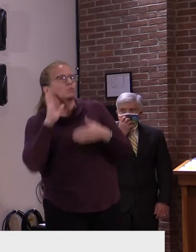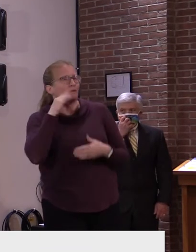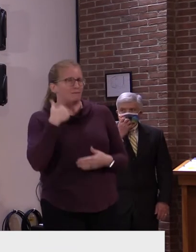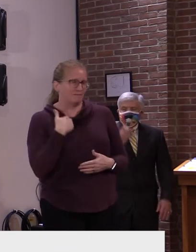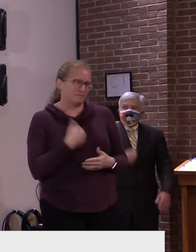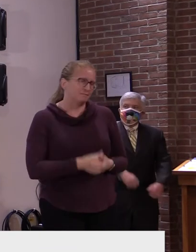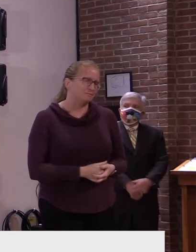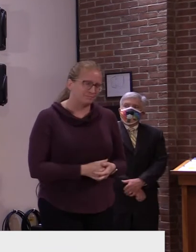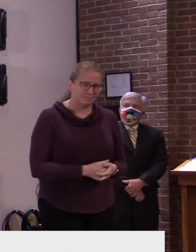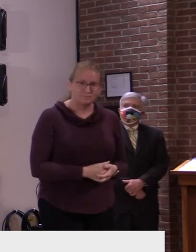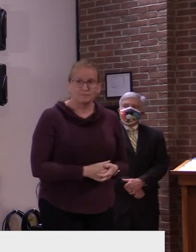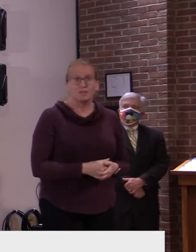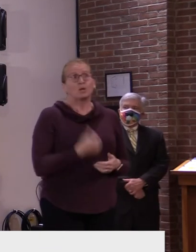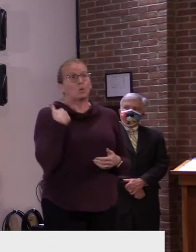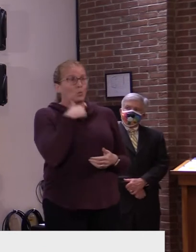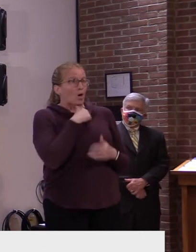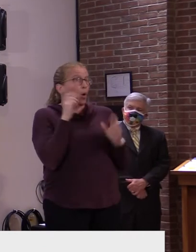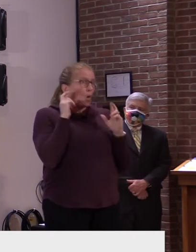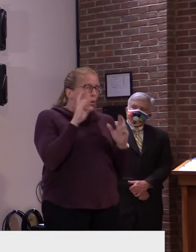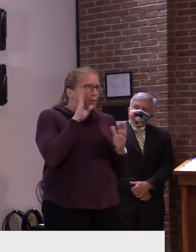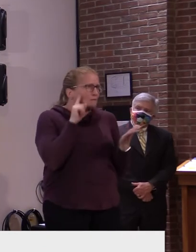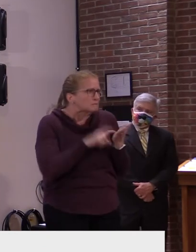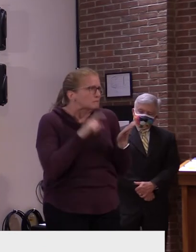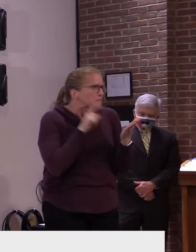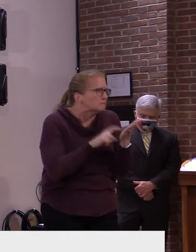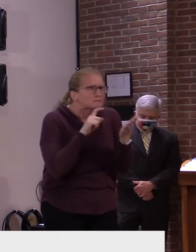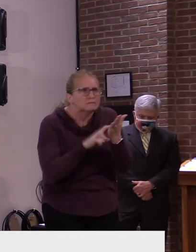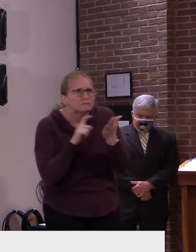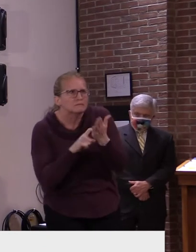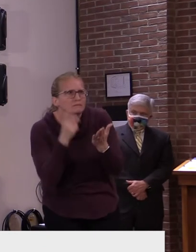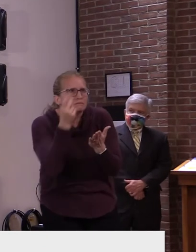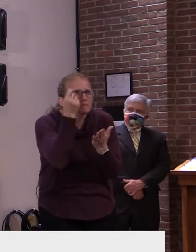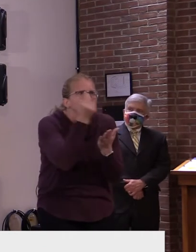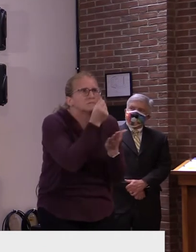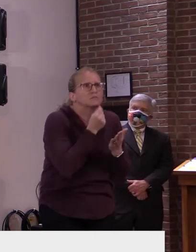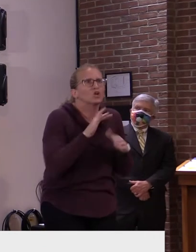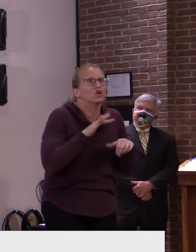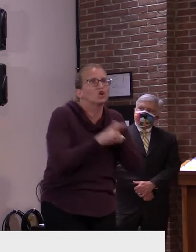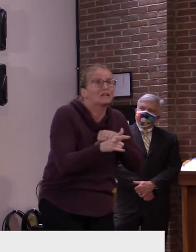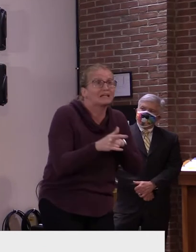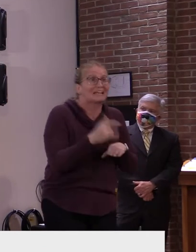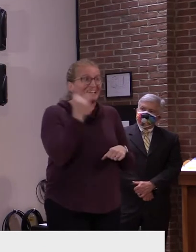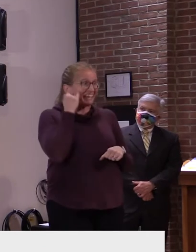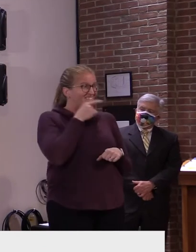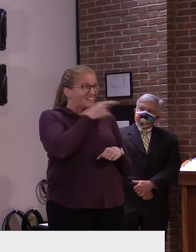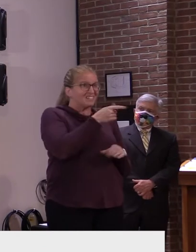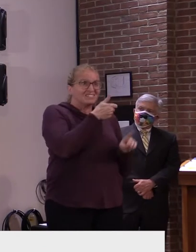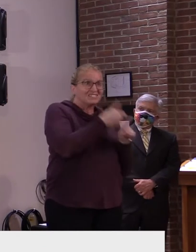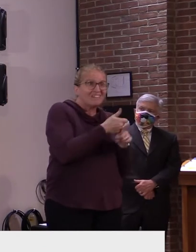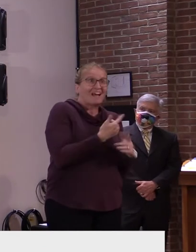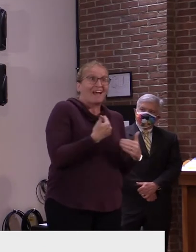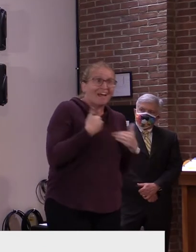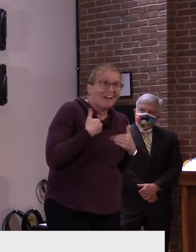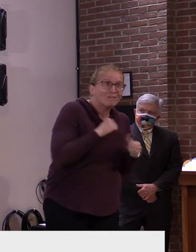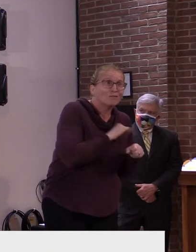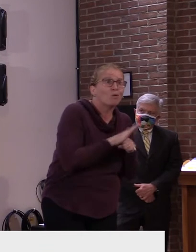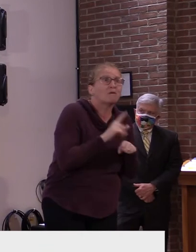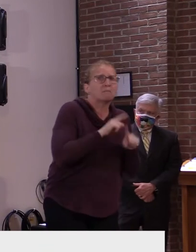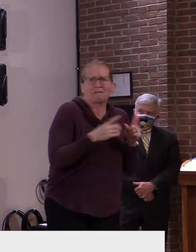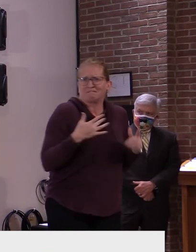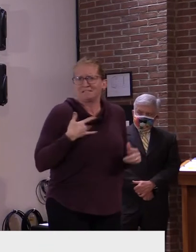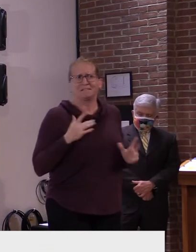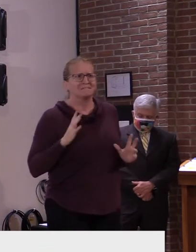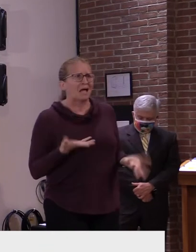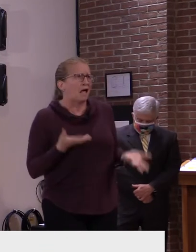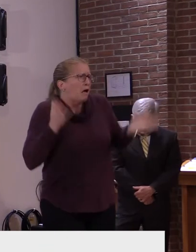possible especially among those adults who have no symptoms and don't realize they're infectious and they will of